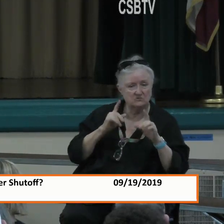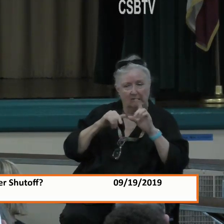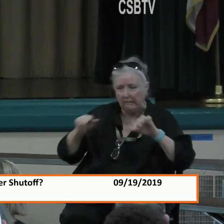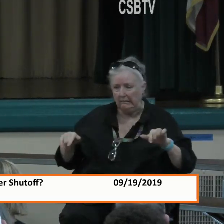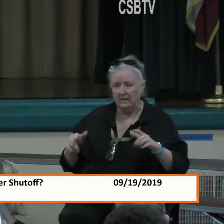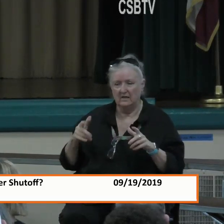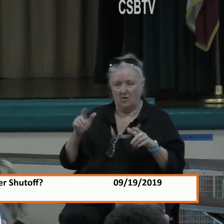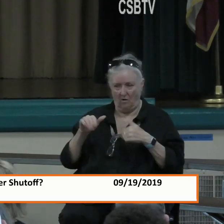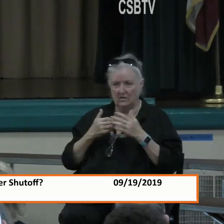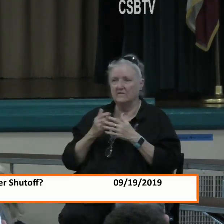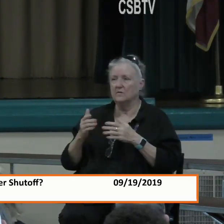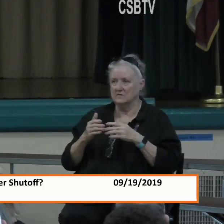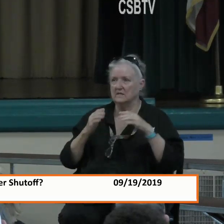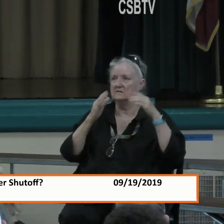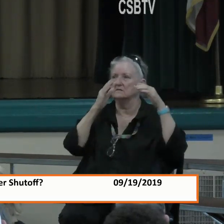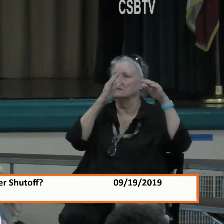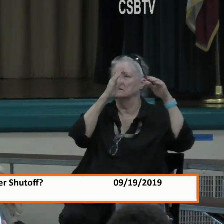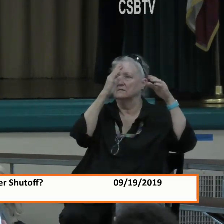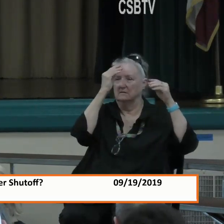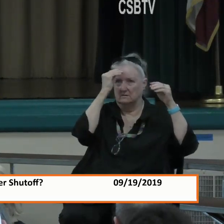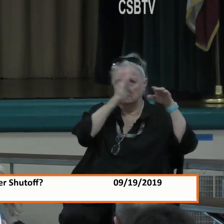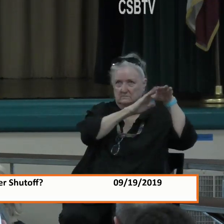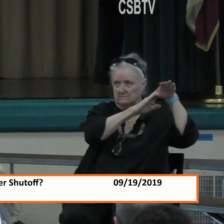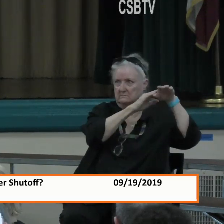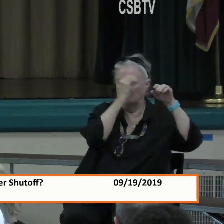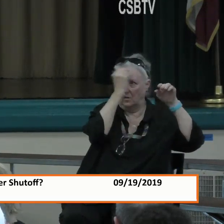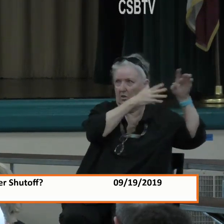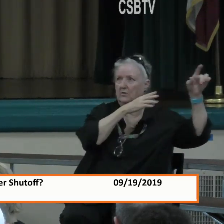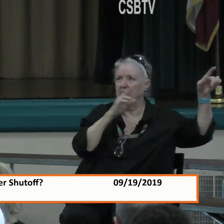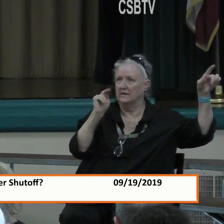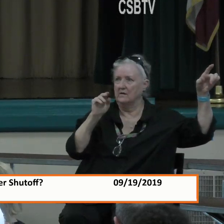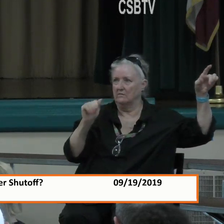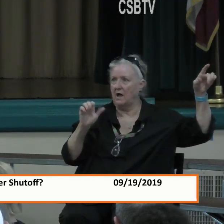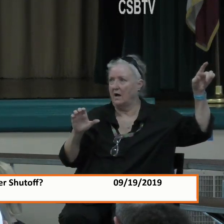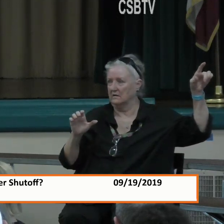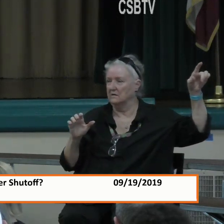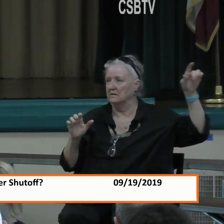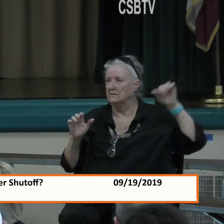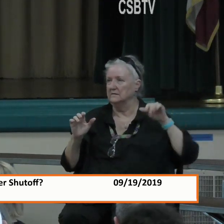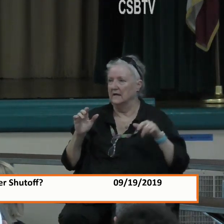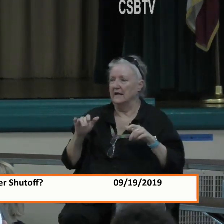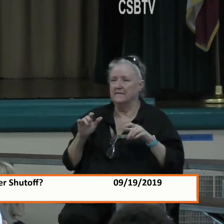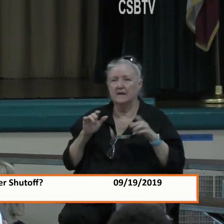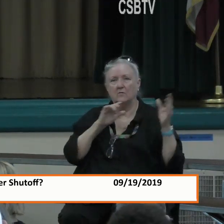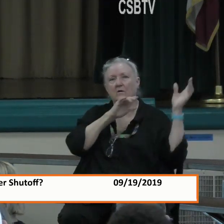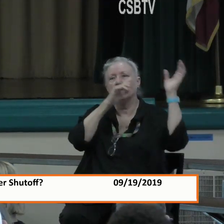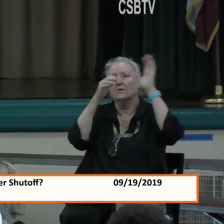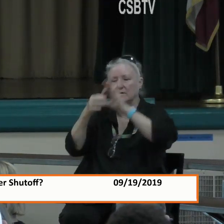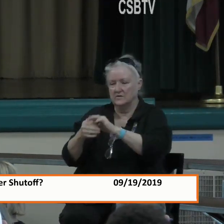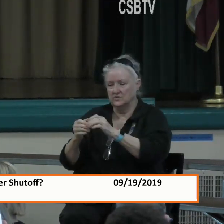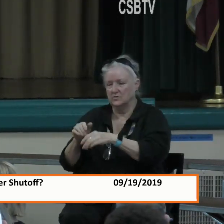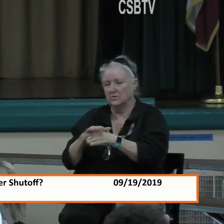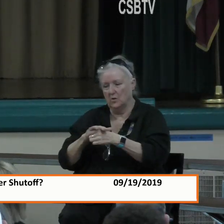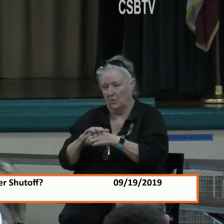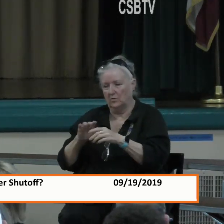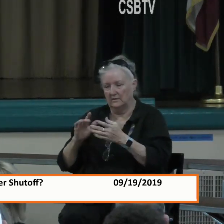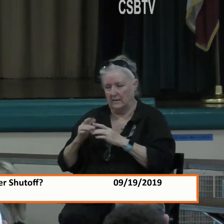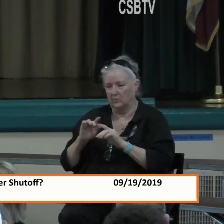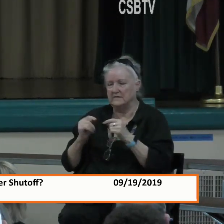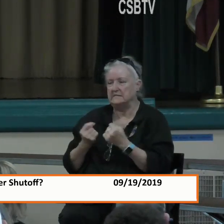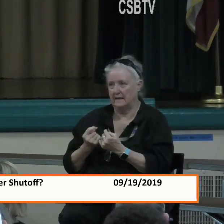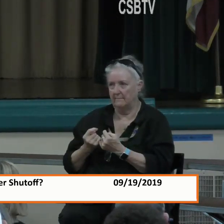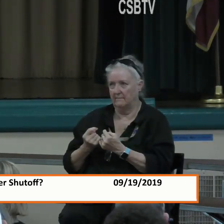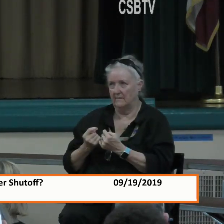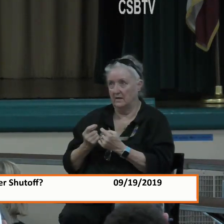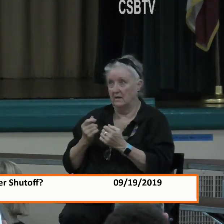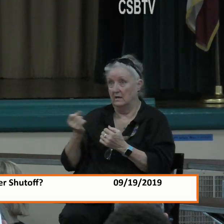nature. All of those things actually alert the NOC, and they in turn will reach out to the local network team.